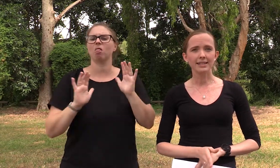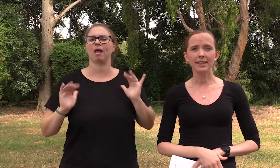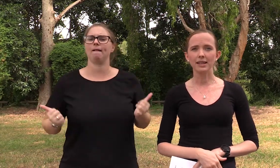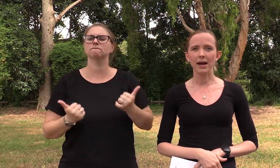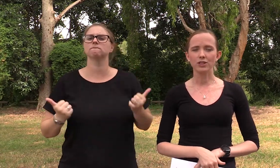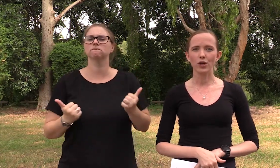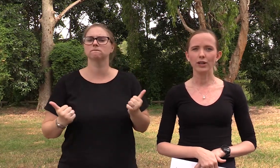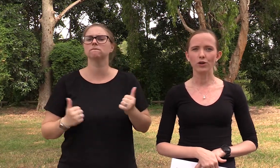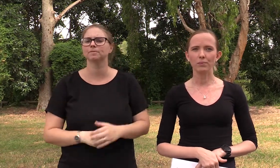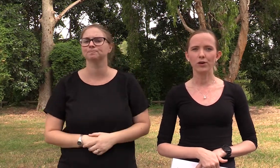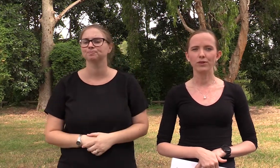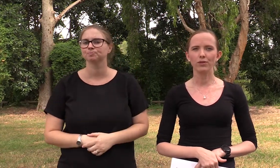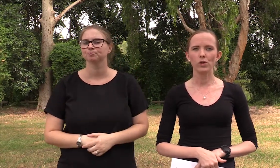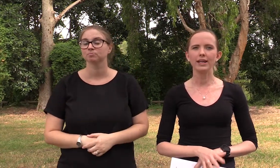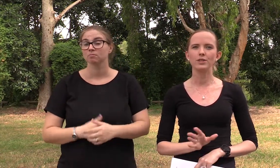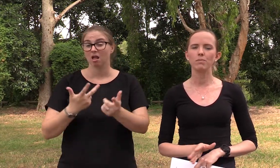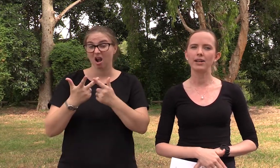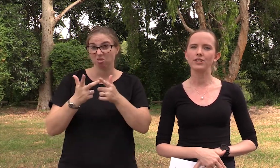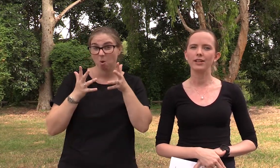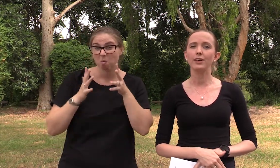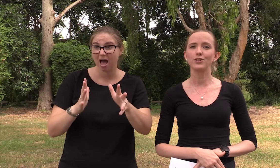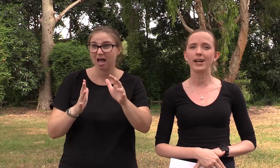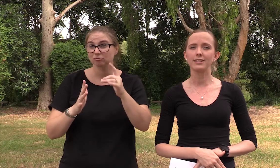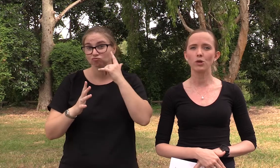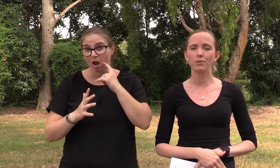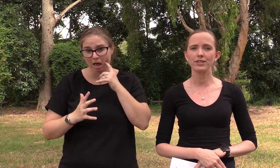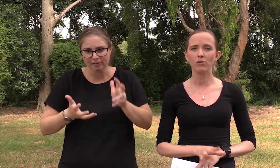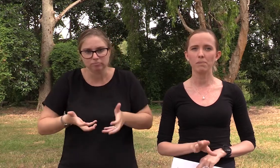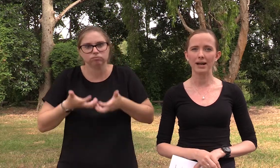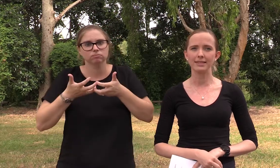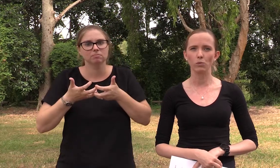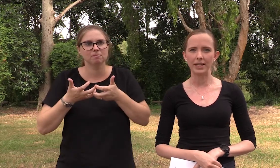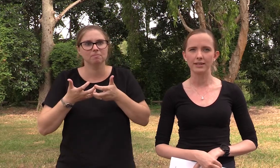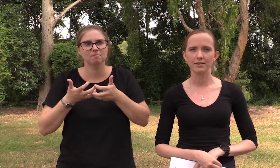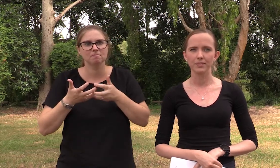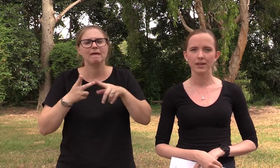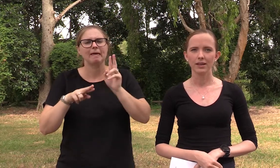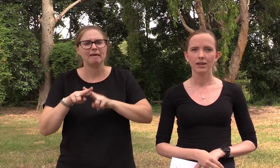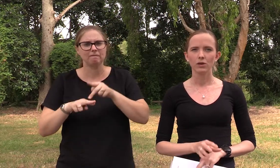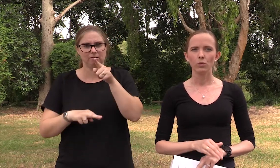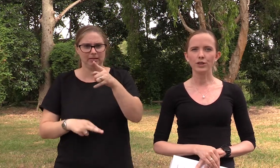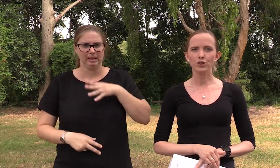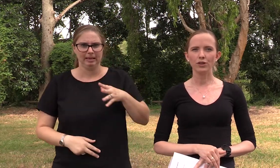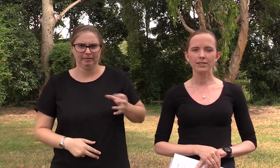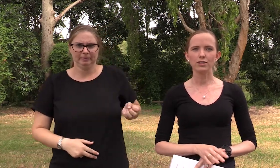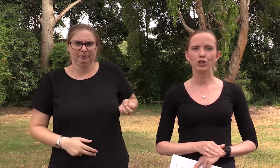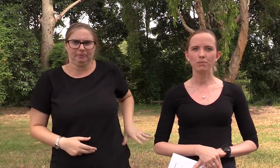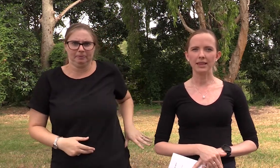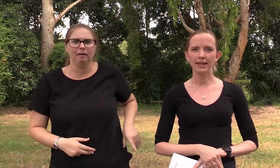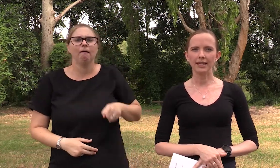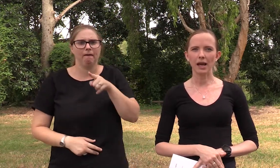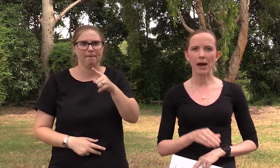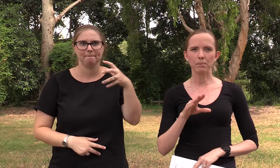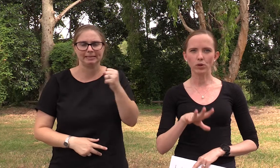Another way to think about turning on your pelvic floor is to imagine it like you're trying to stop yourself passing wind. When you do this, you